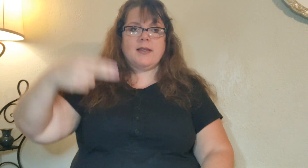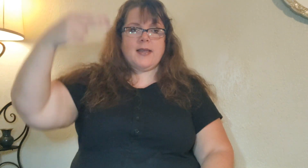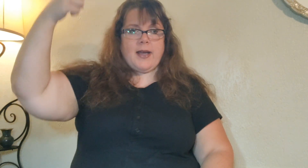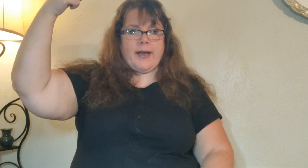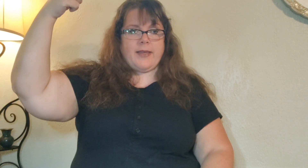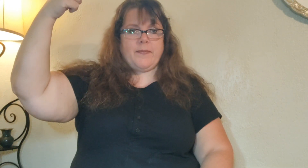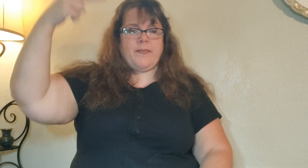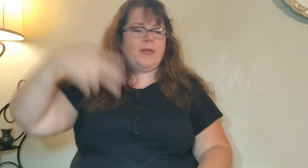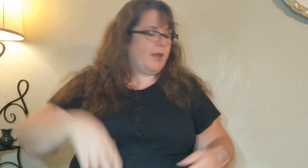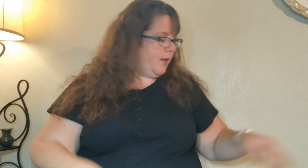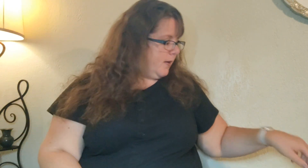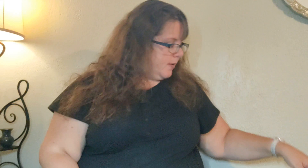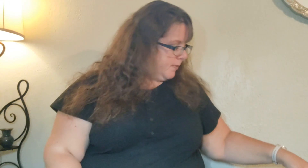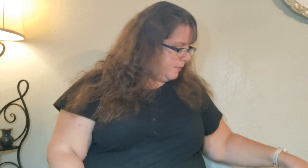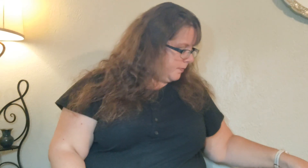is high.